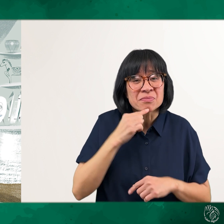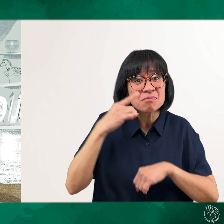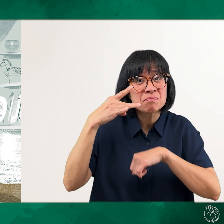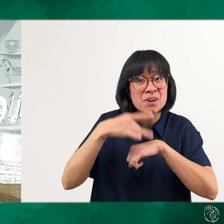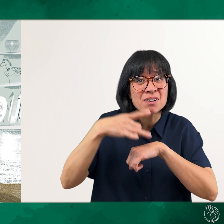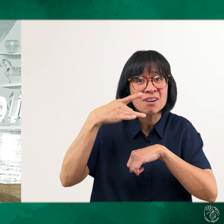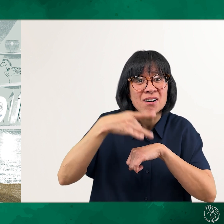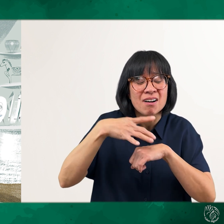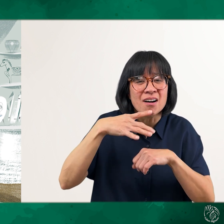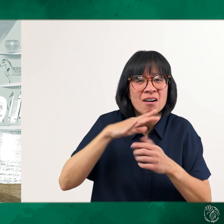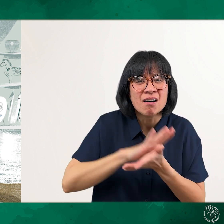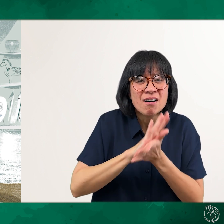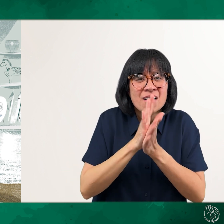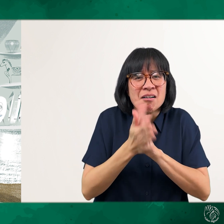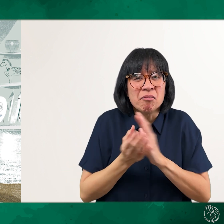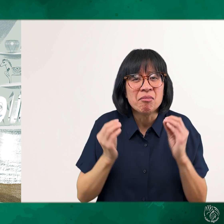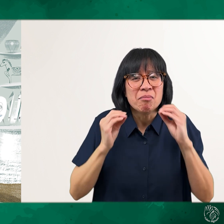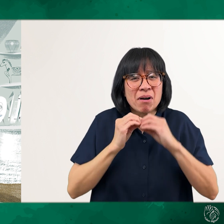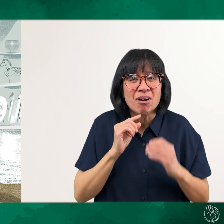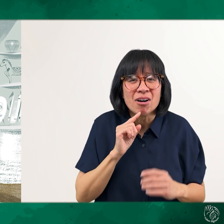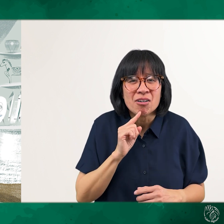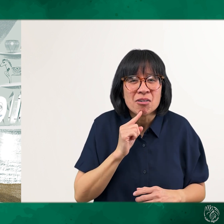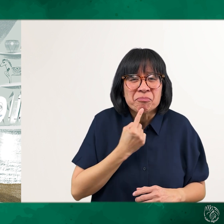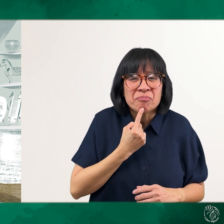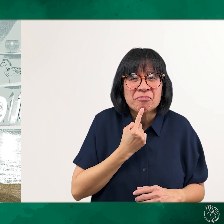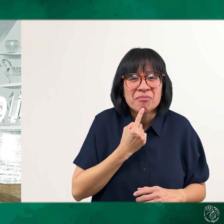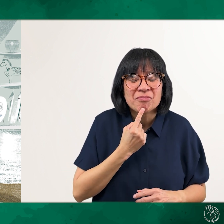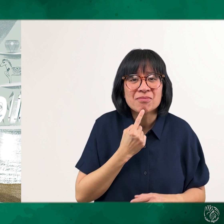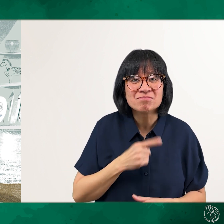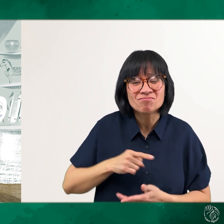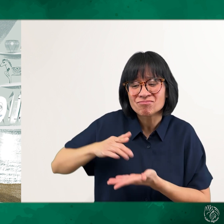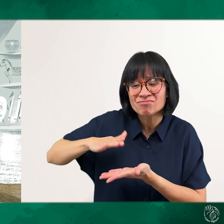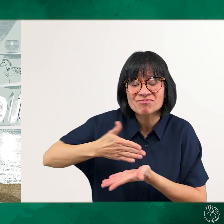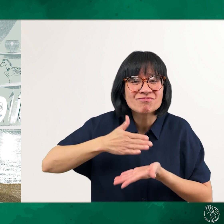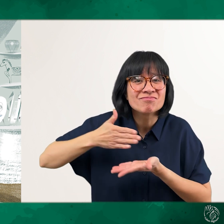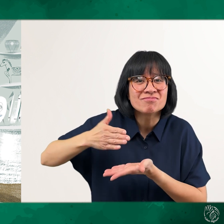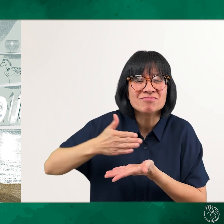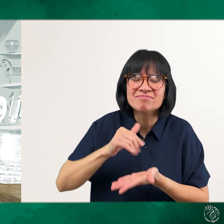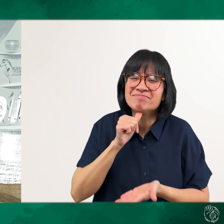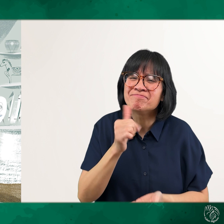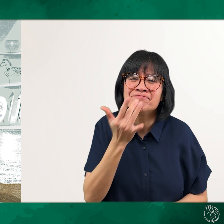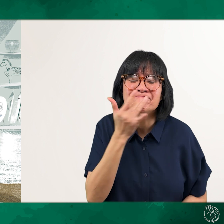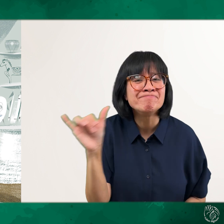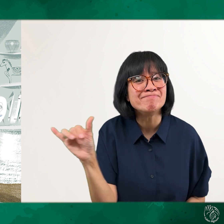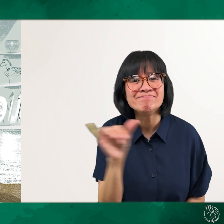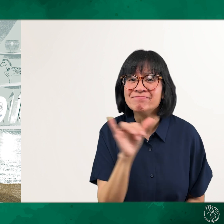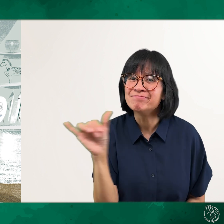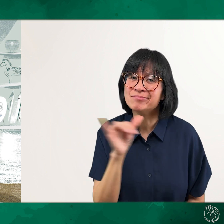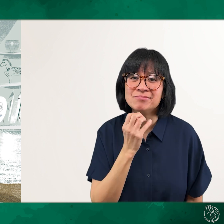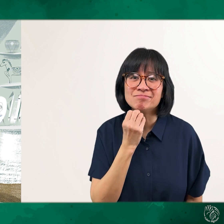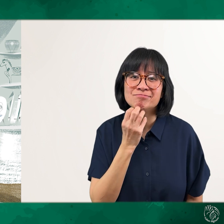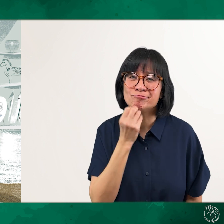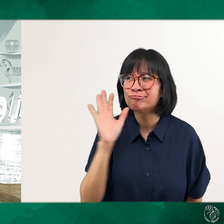And the bitter melon tastes extra bitter in tonight's dinner, not like how Lola makes it at